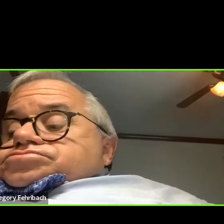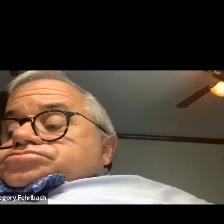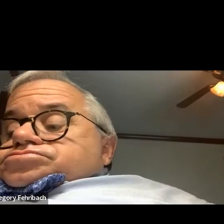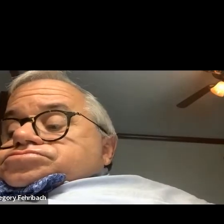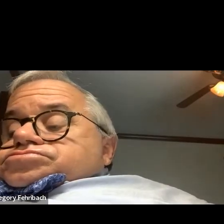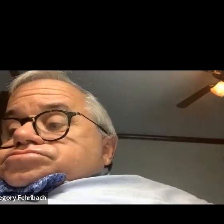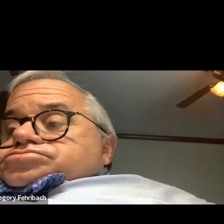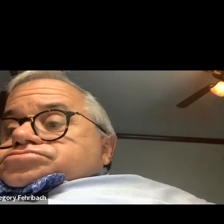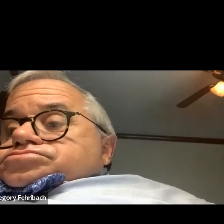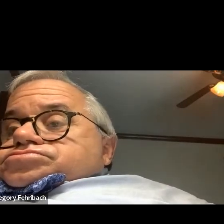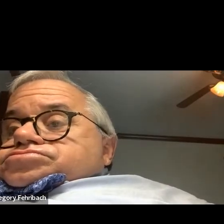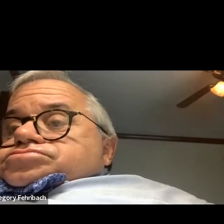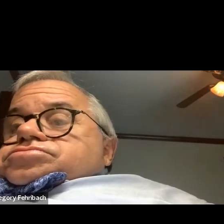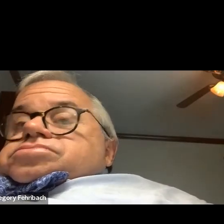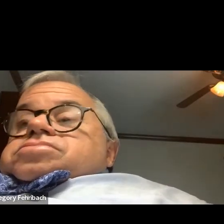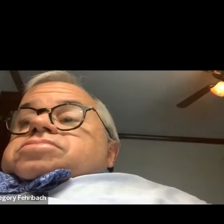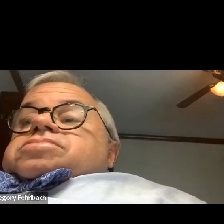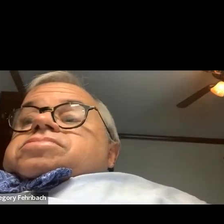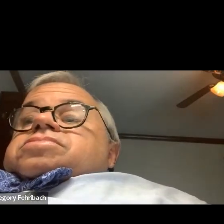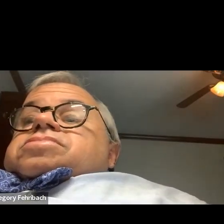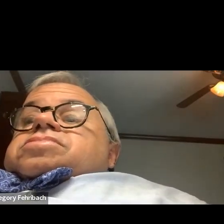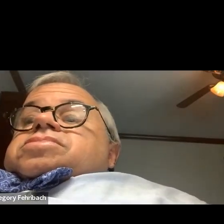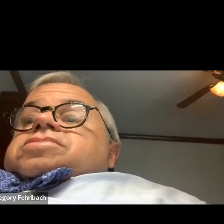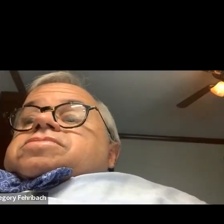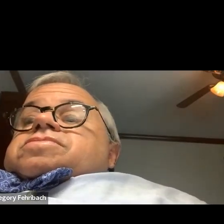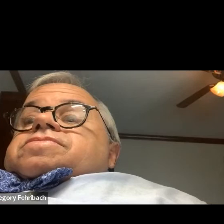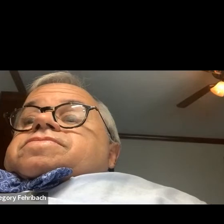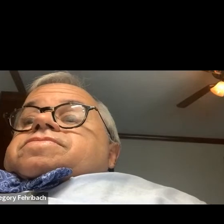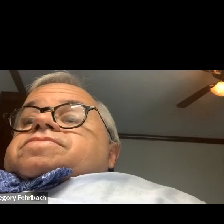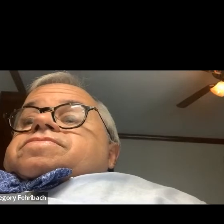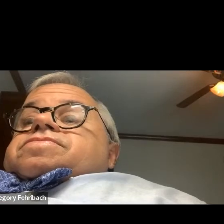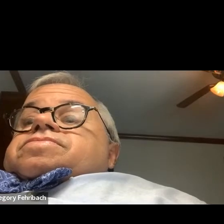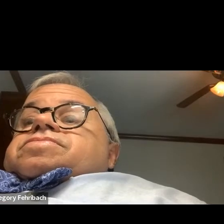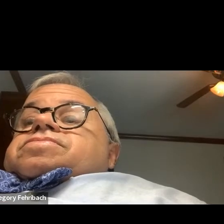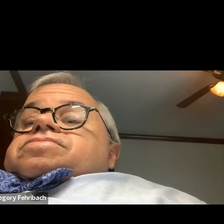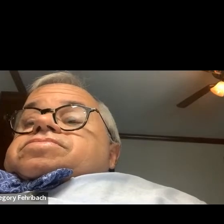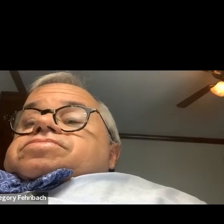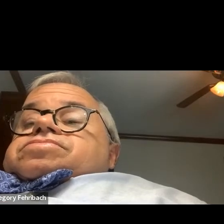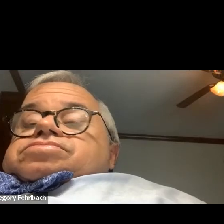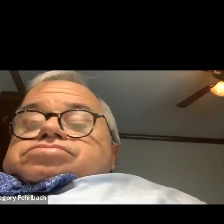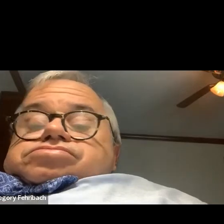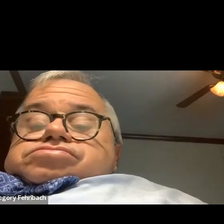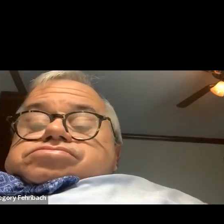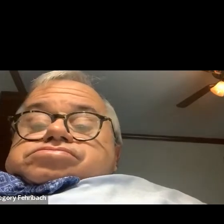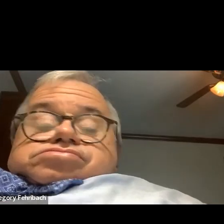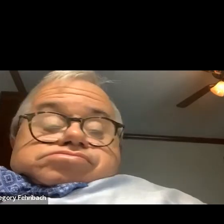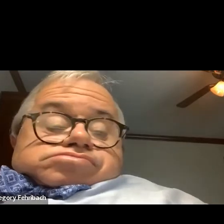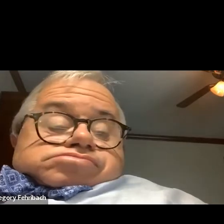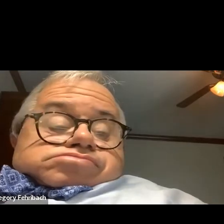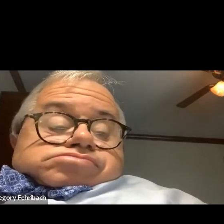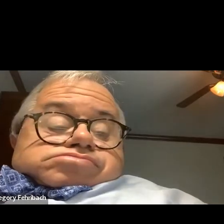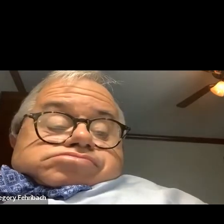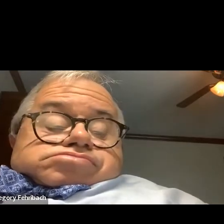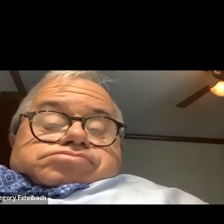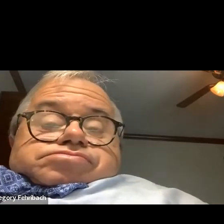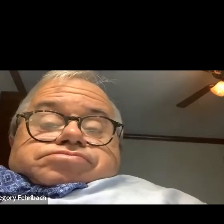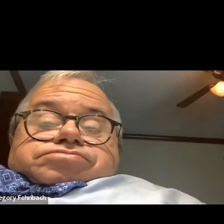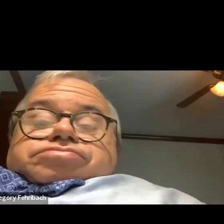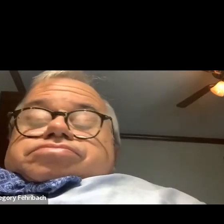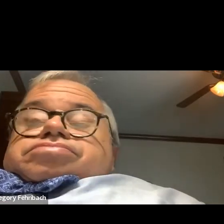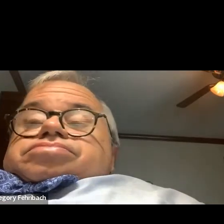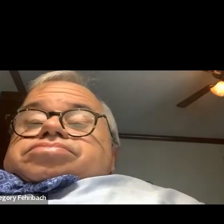record, please, if I may, Ms. Glenna Gallo, Department of Education, is present by